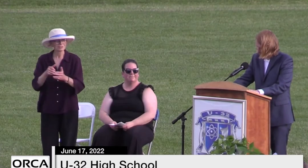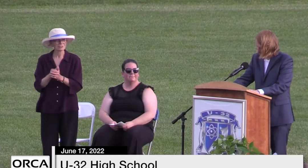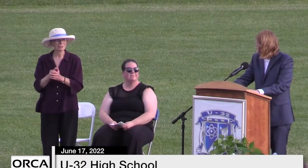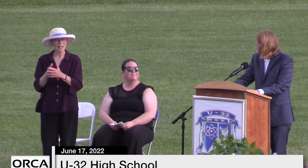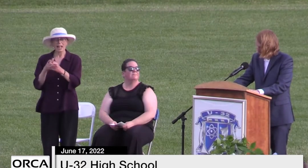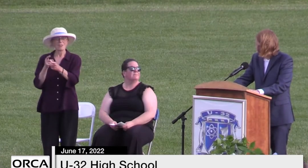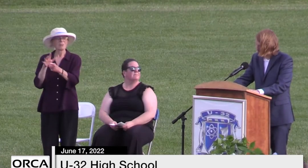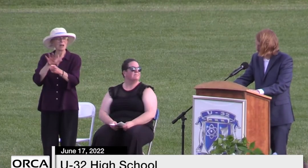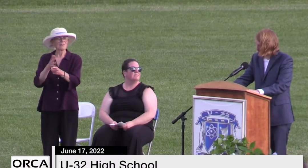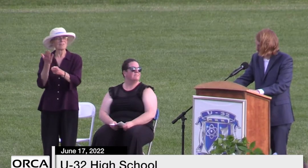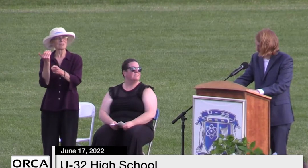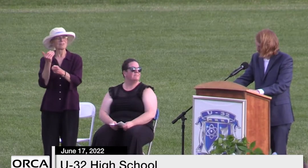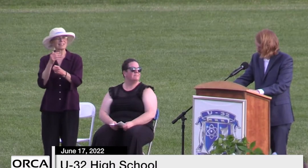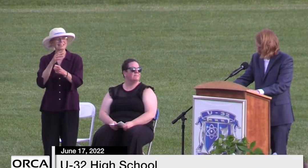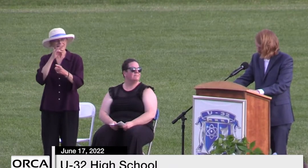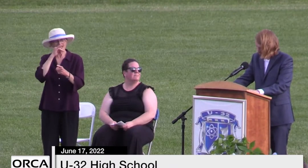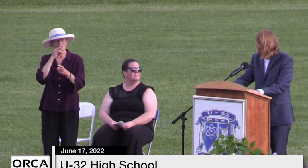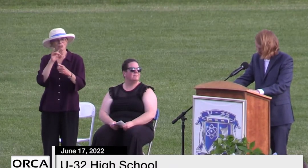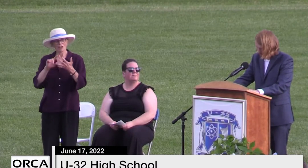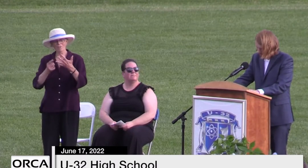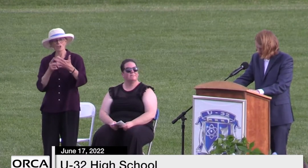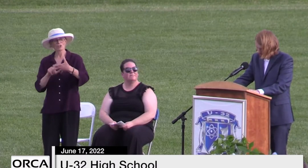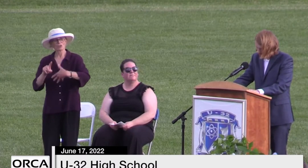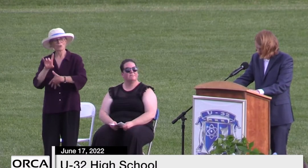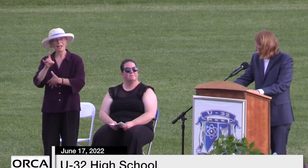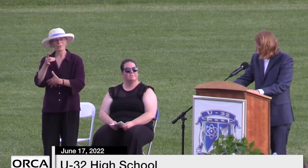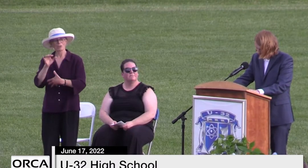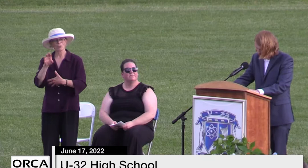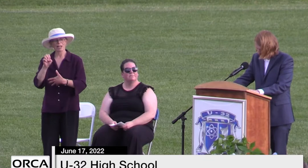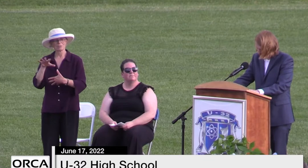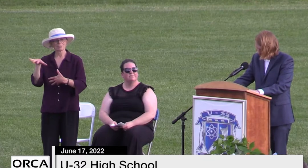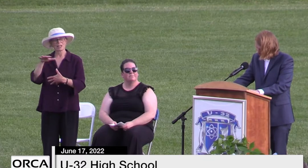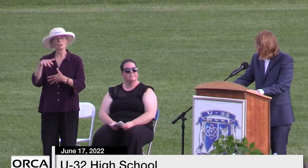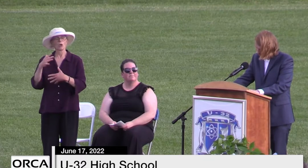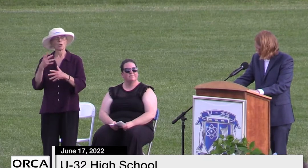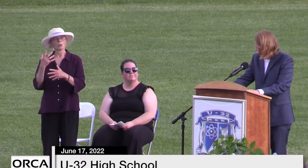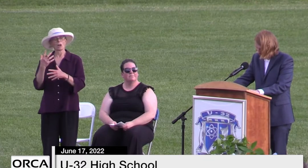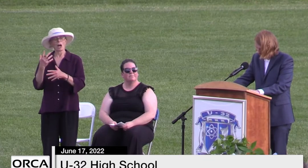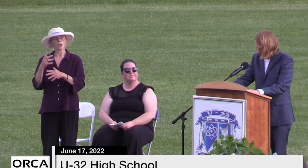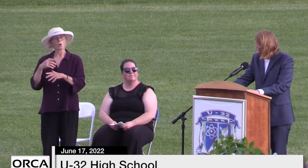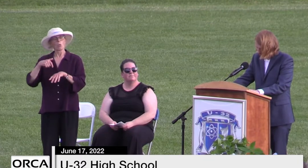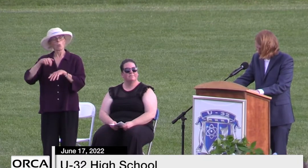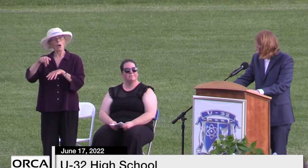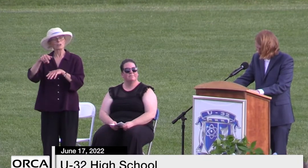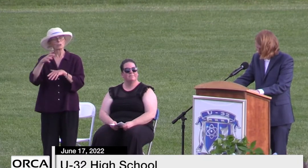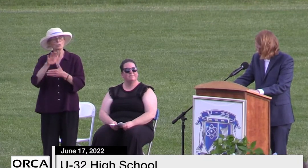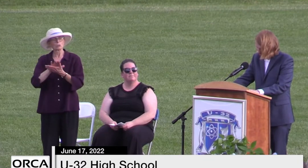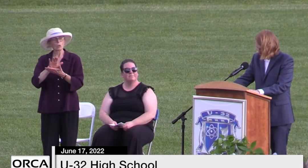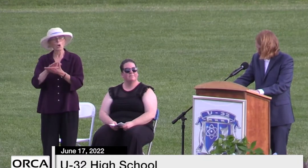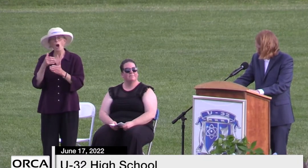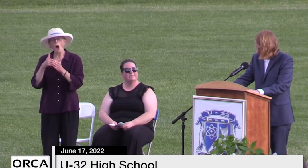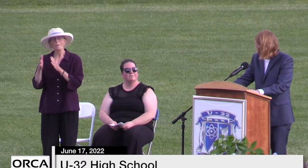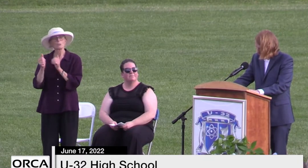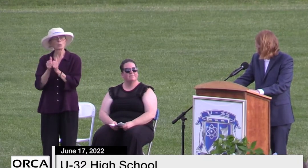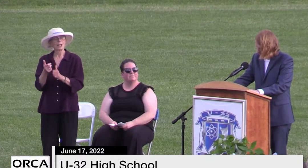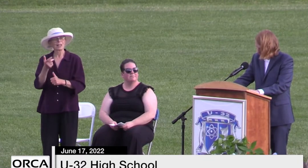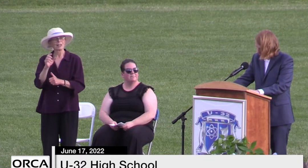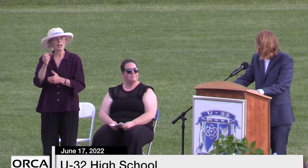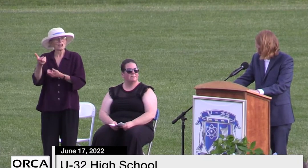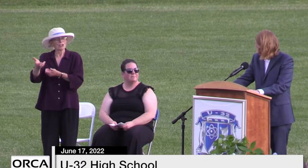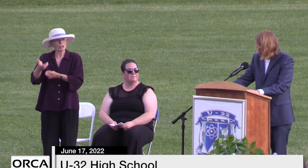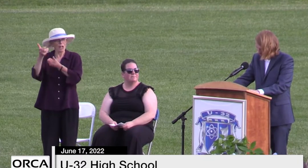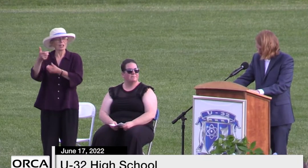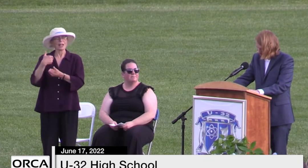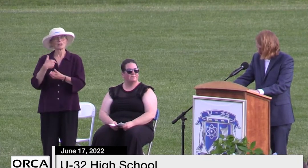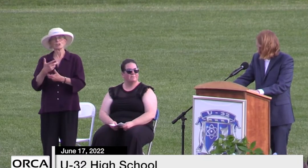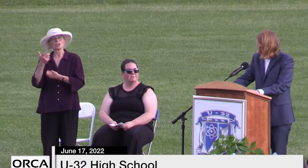about 15 kids from grades 1st to 8th grade. On the way home from school, it wasn't uncommon for kids to bring their shotguns to go blast partridge for